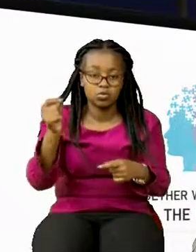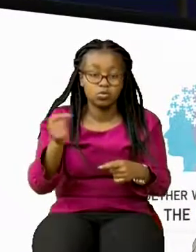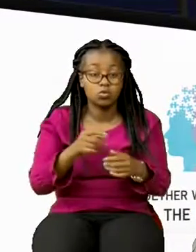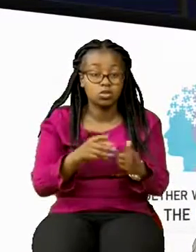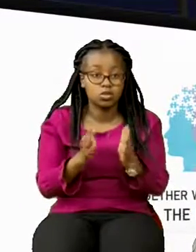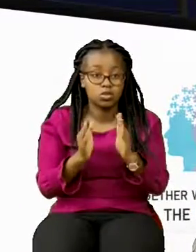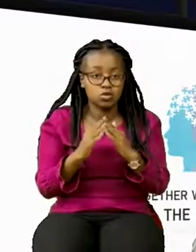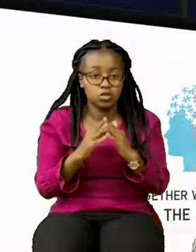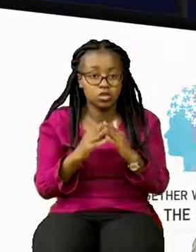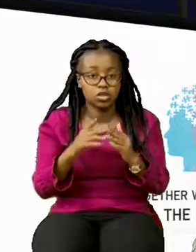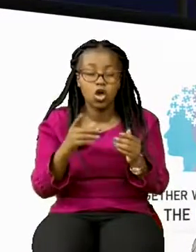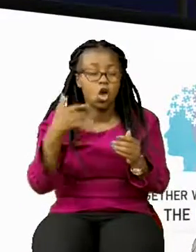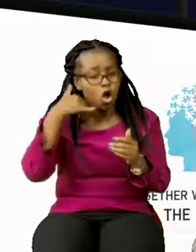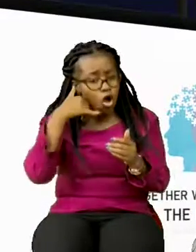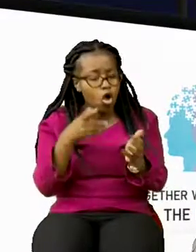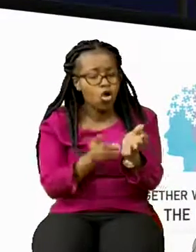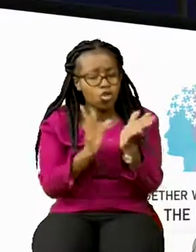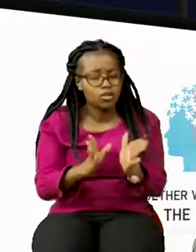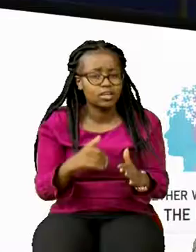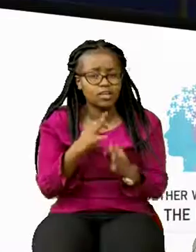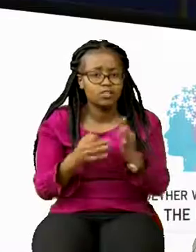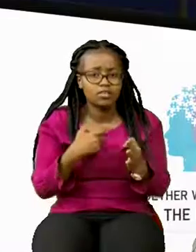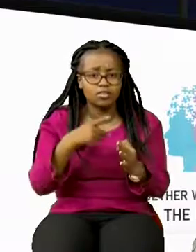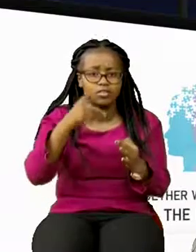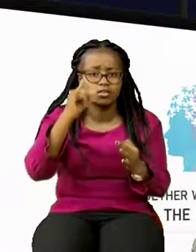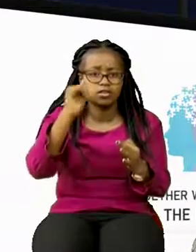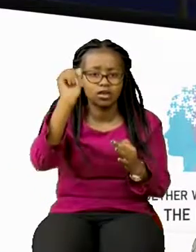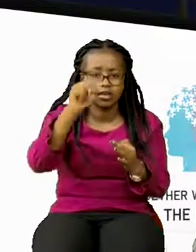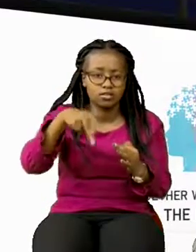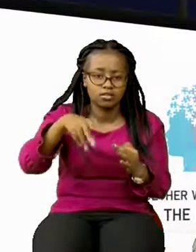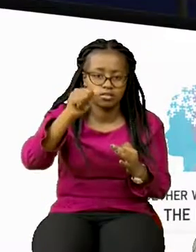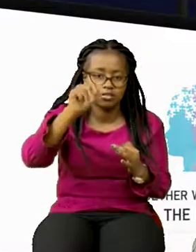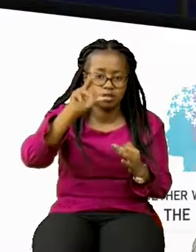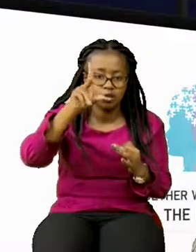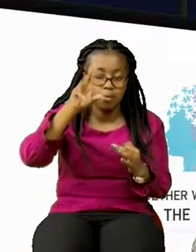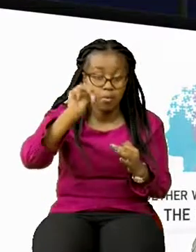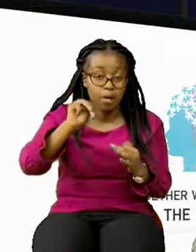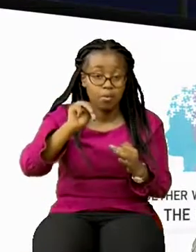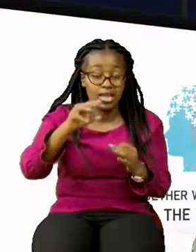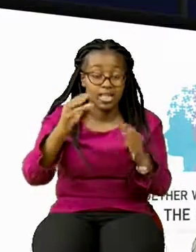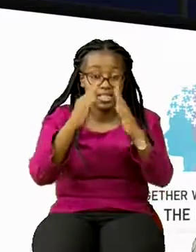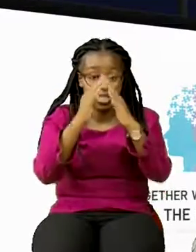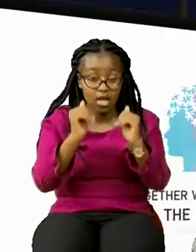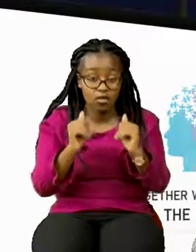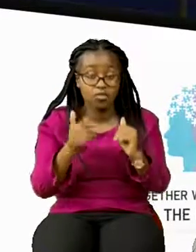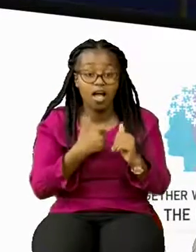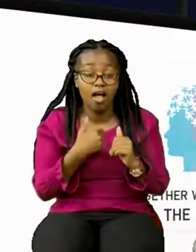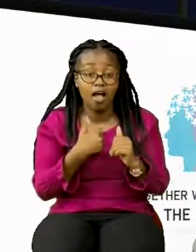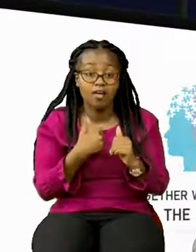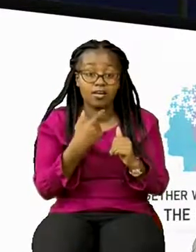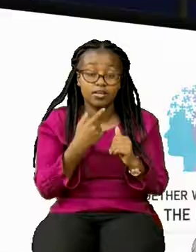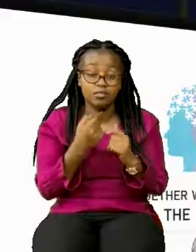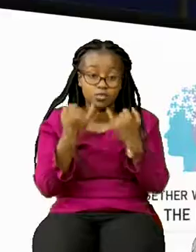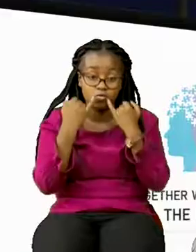call the doctor. And if you have something called diazepam in the house, if you know your child is convulsive, have it in a form that the one